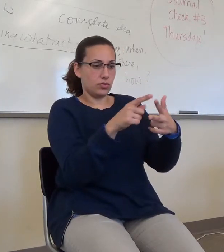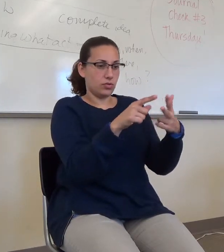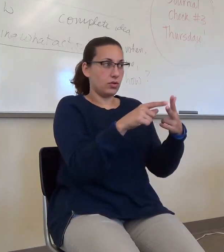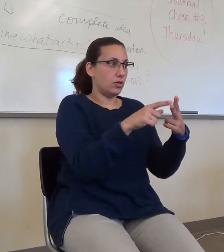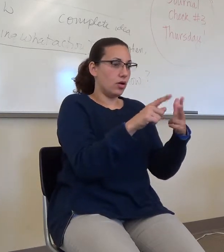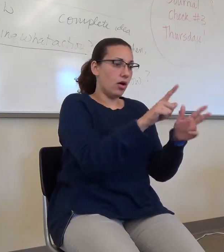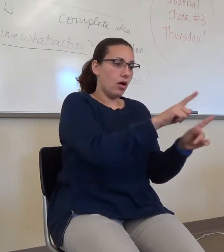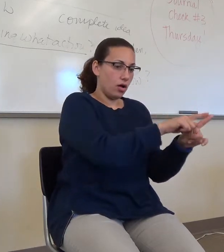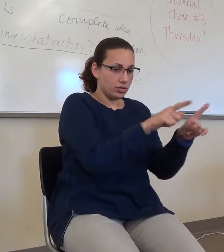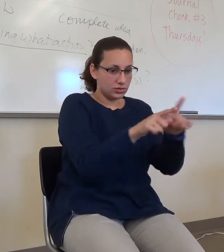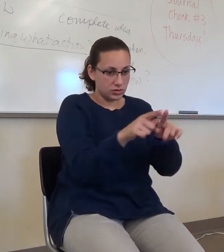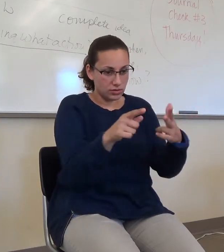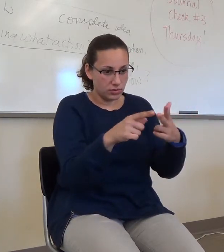there's a kind of a list there.